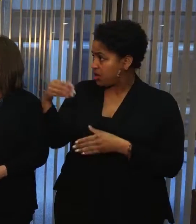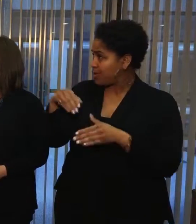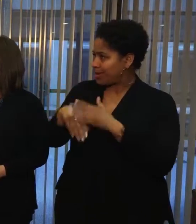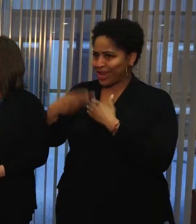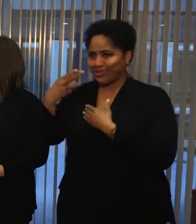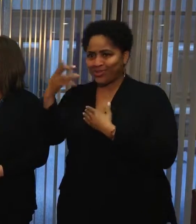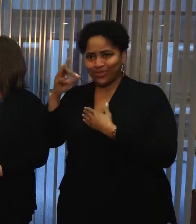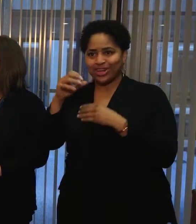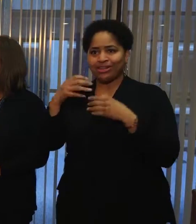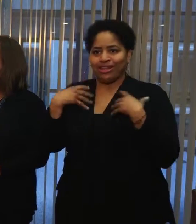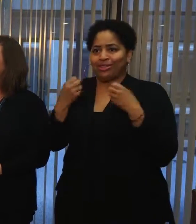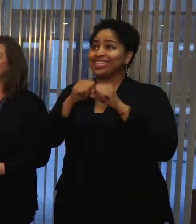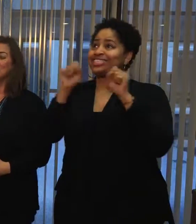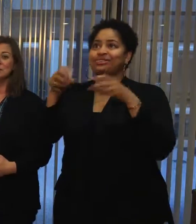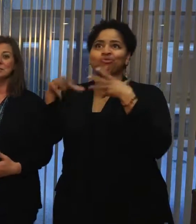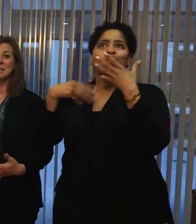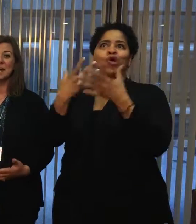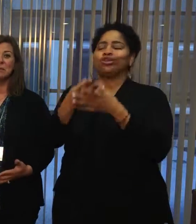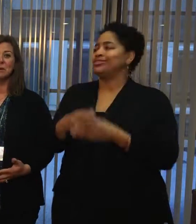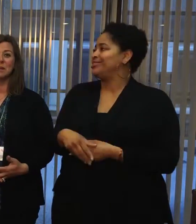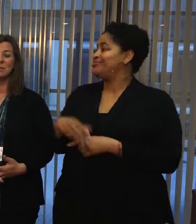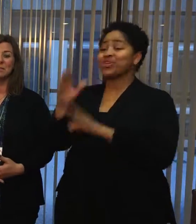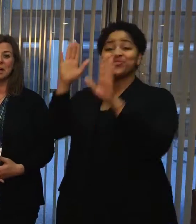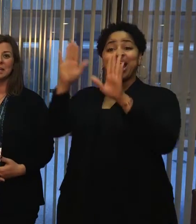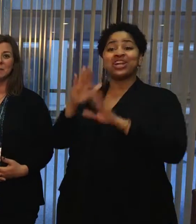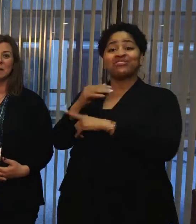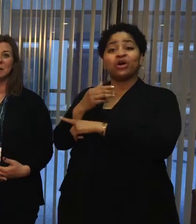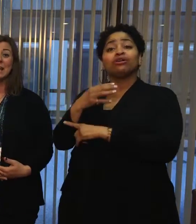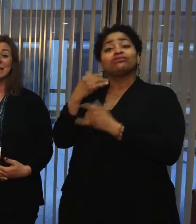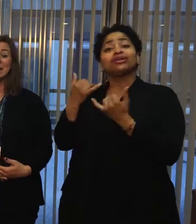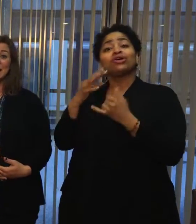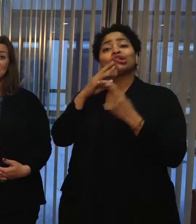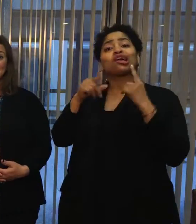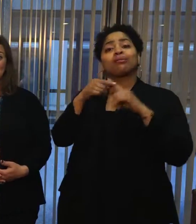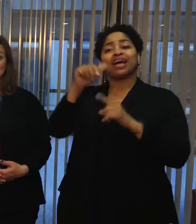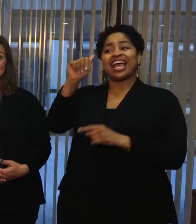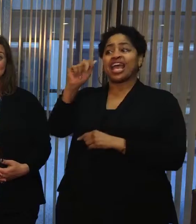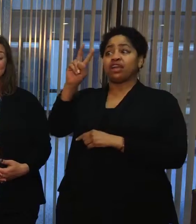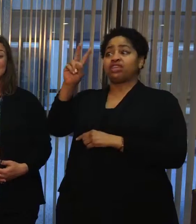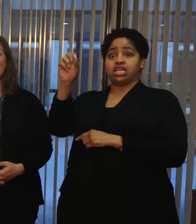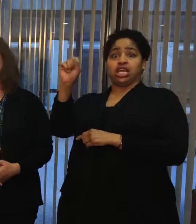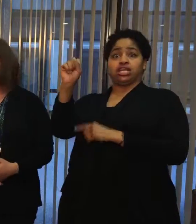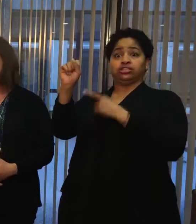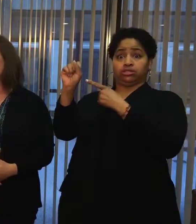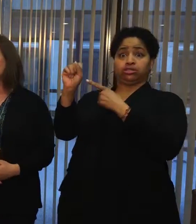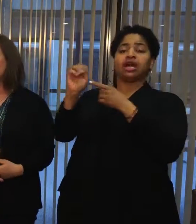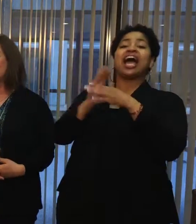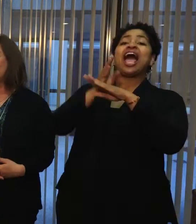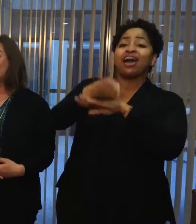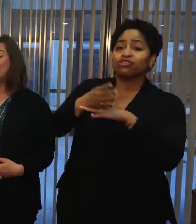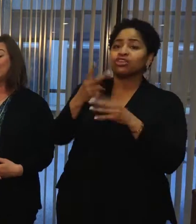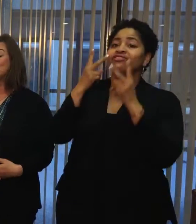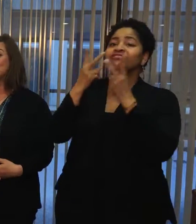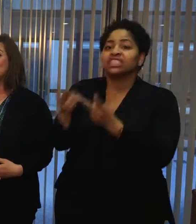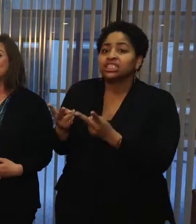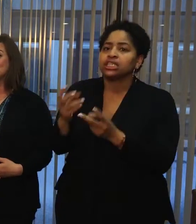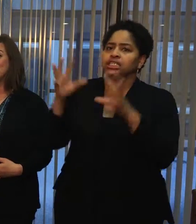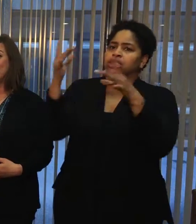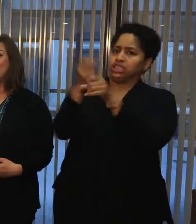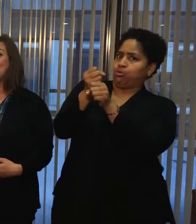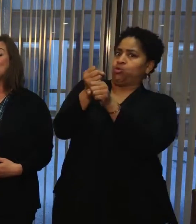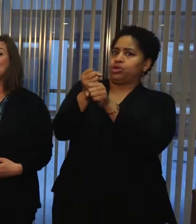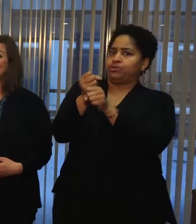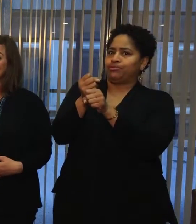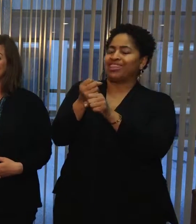the Henry Ford Health System world. Wonderful. So today we're going to be talking about the AVS, or the After Visit Summary. And I'm sure it